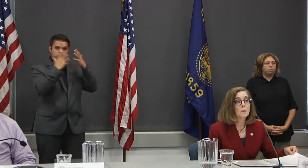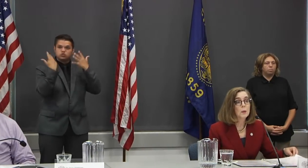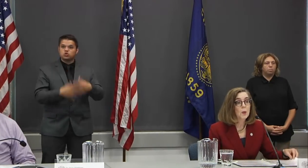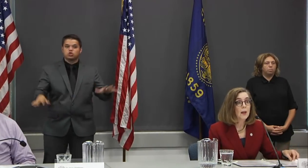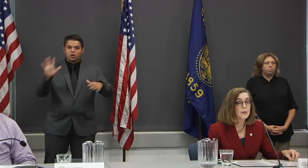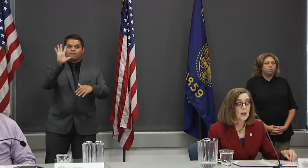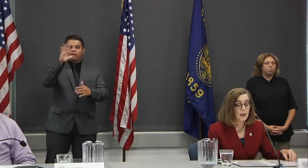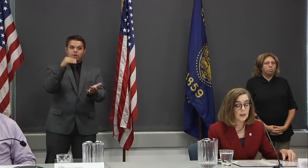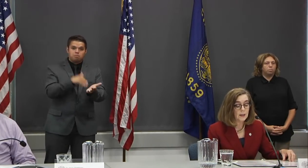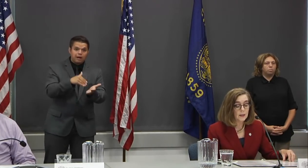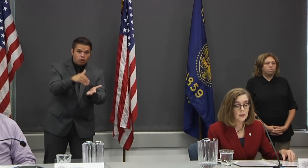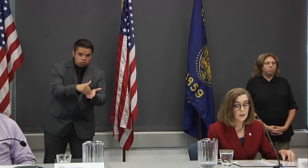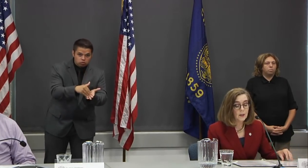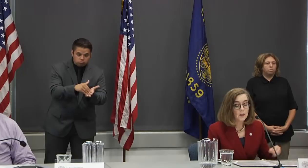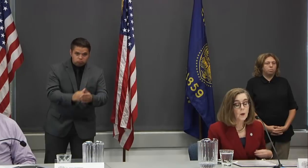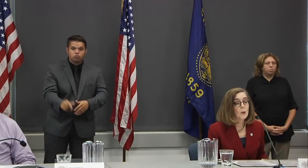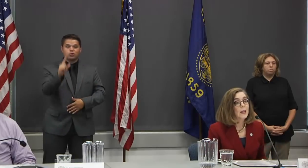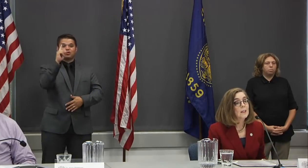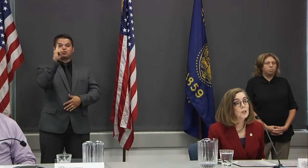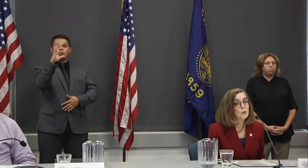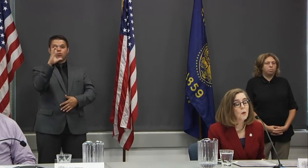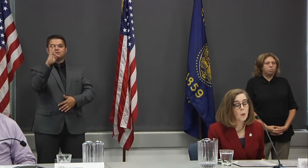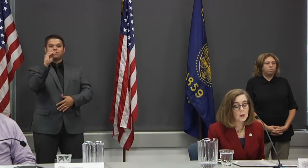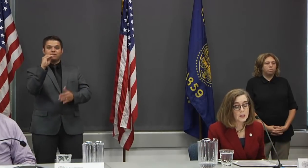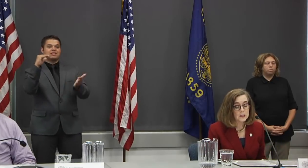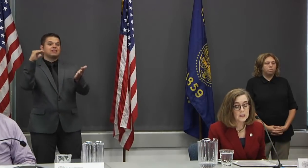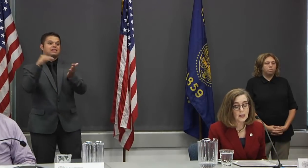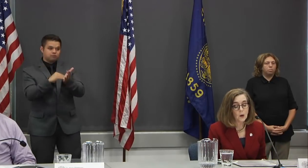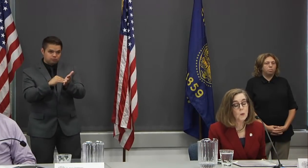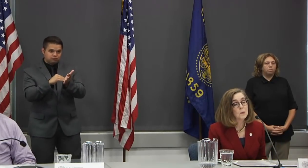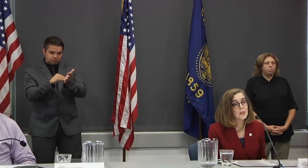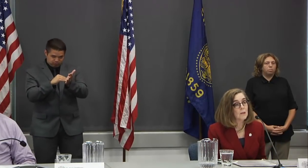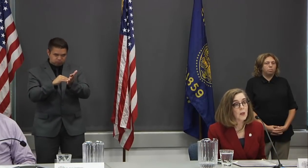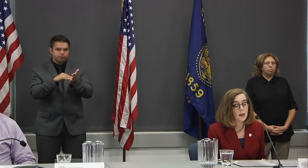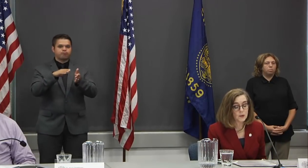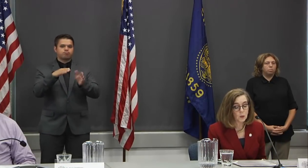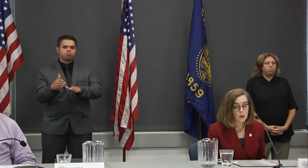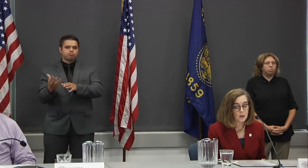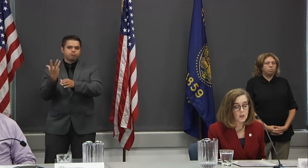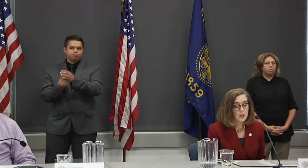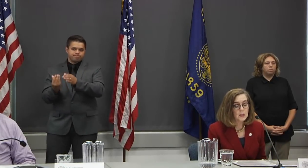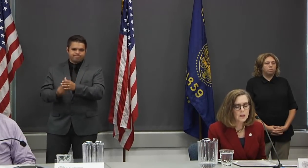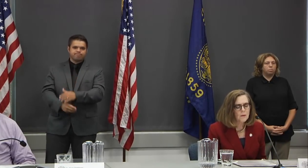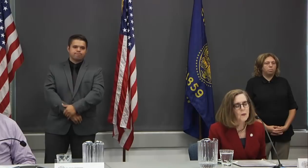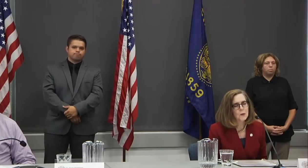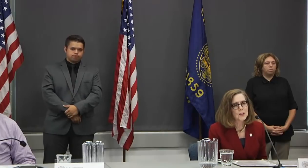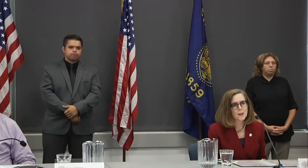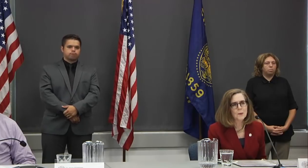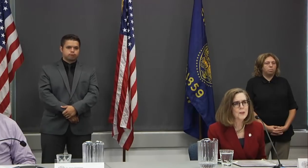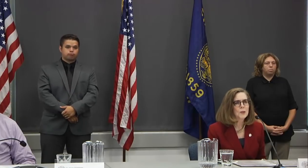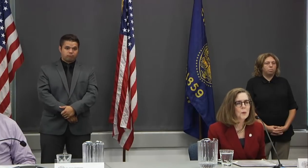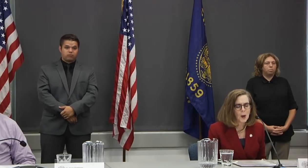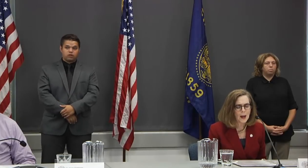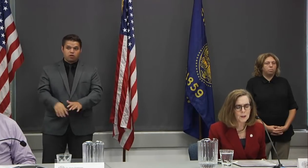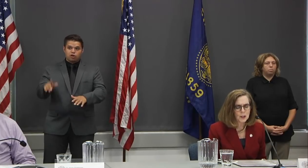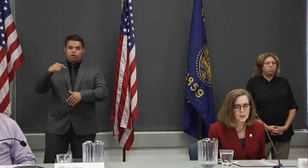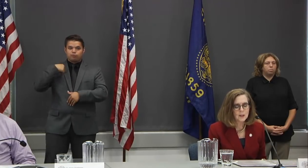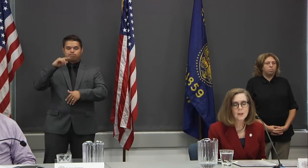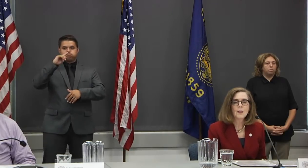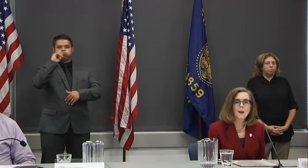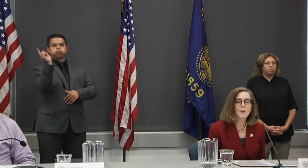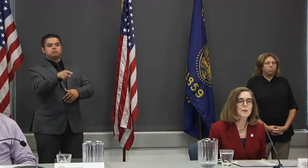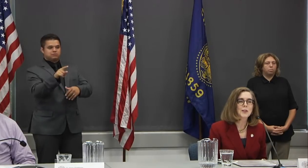170,000 people have died. When I issued Oregon's Stay Home, Save Lives order, some folks said it was too